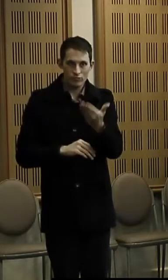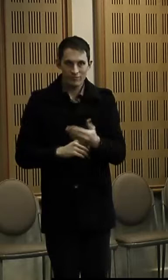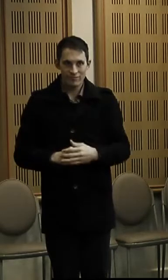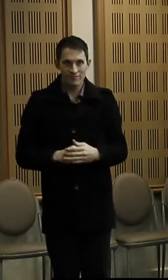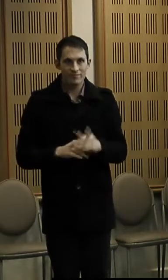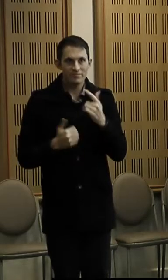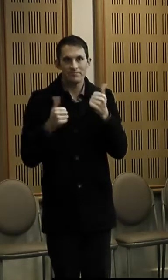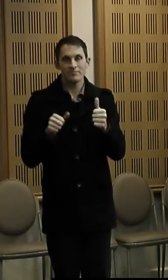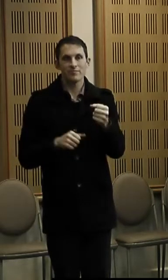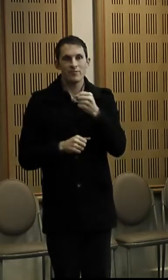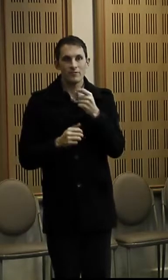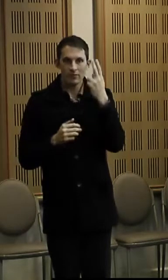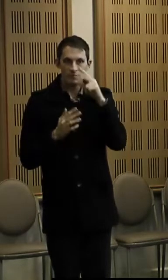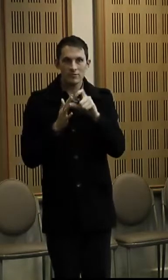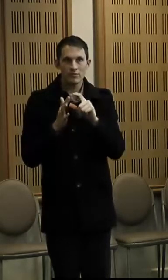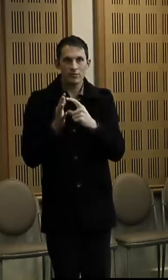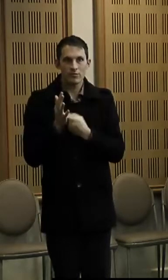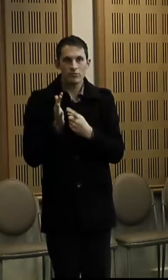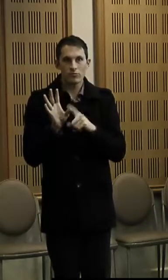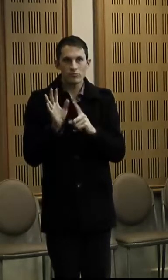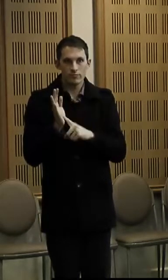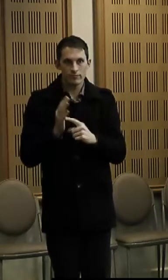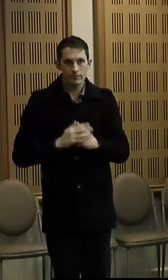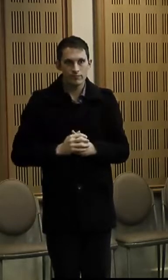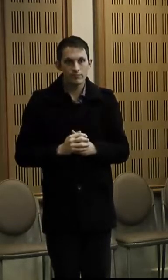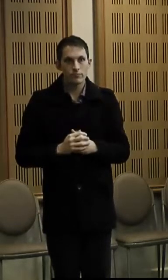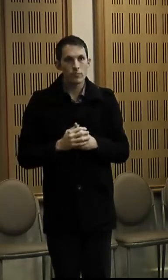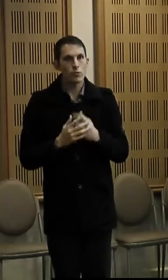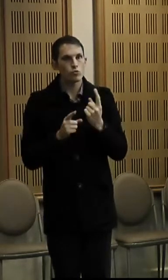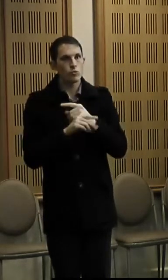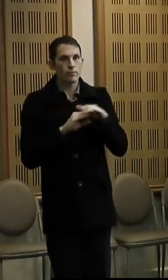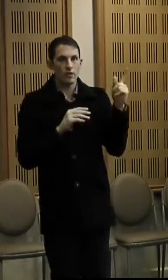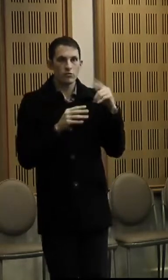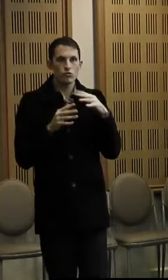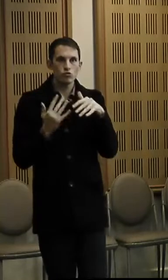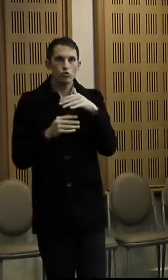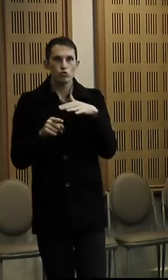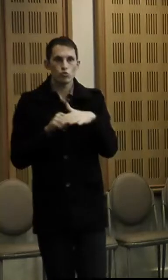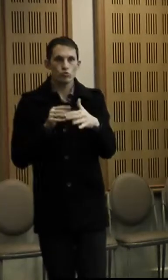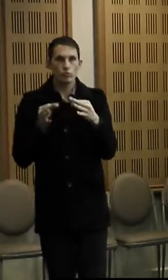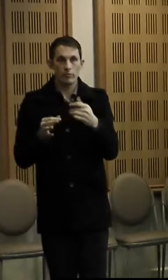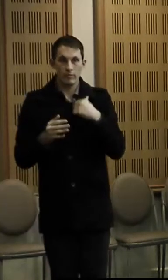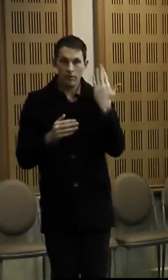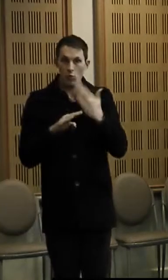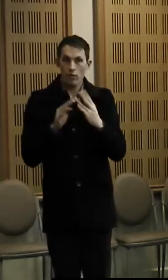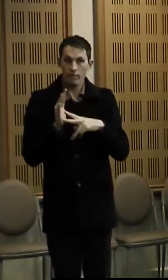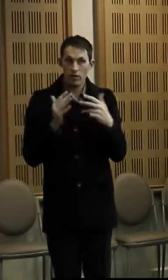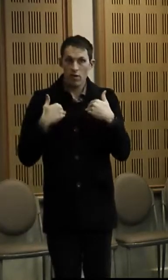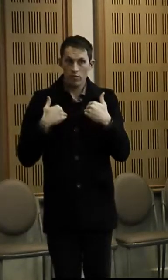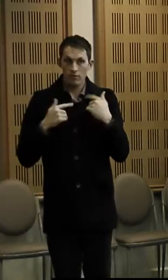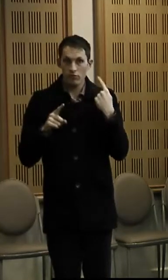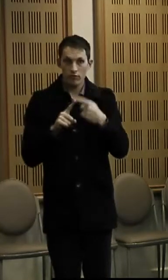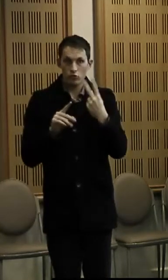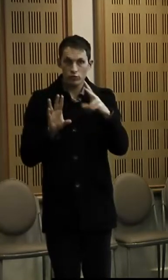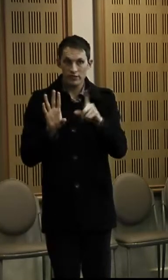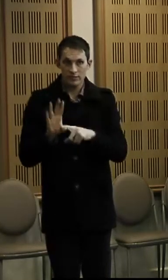Thanks so much. Just with regard to the determinants, I remember working in public health maybe 20 years ago, and